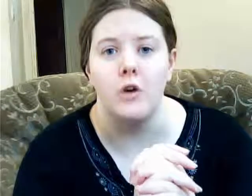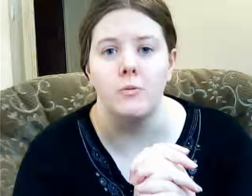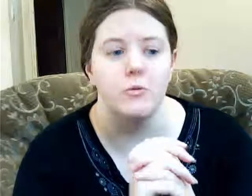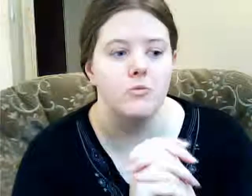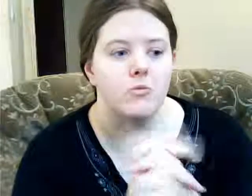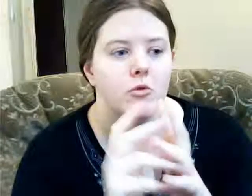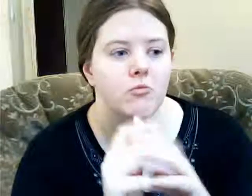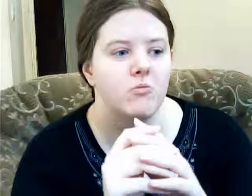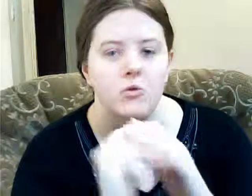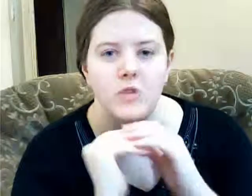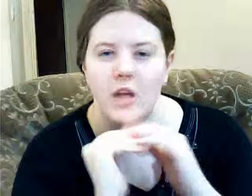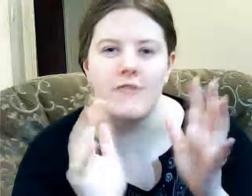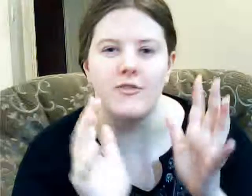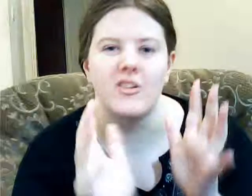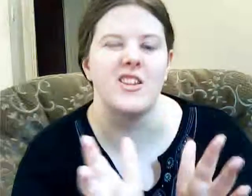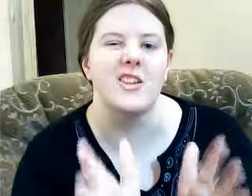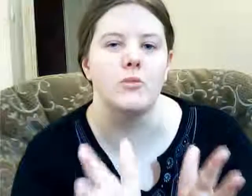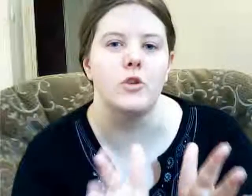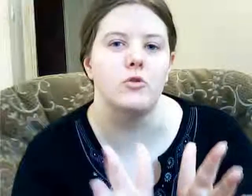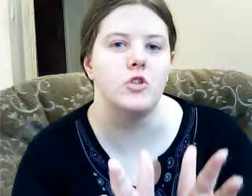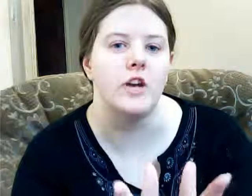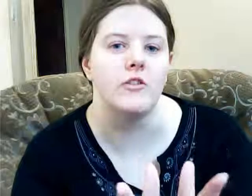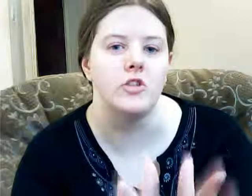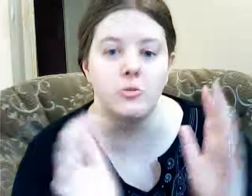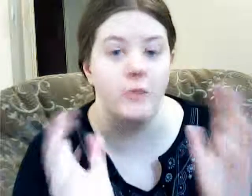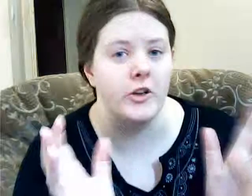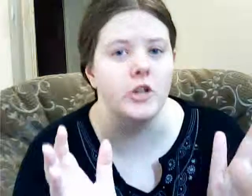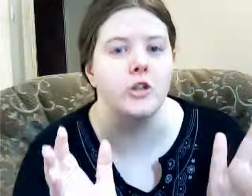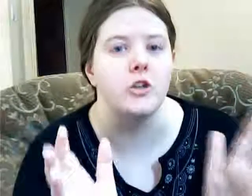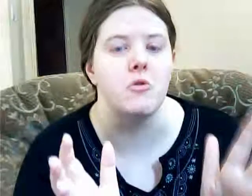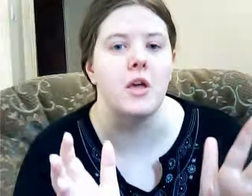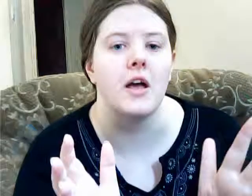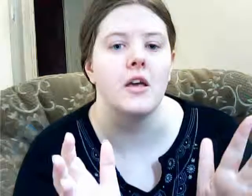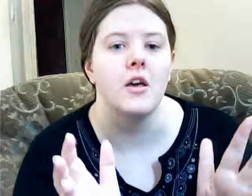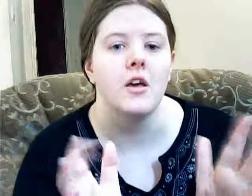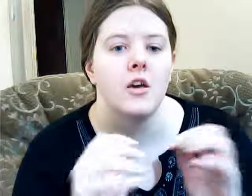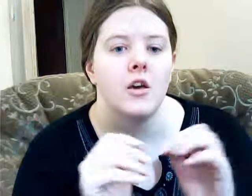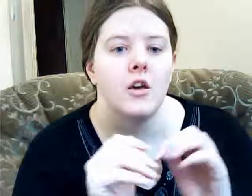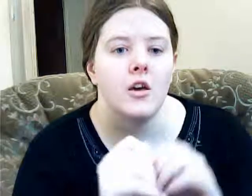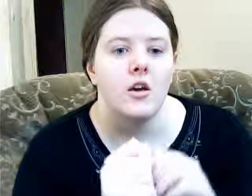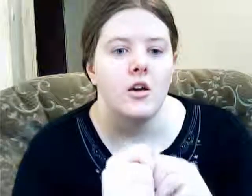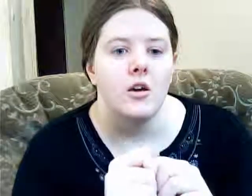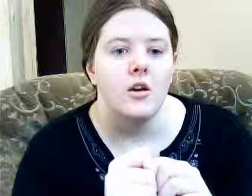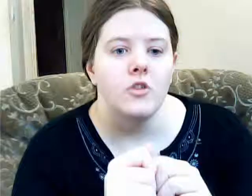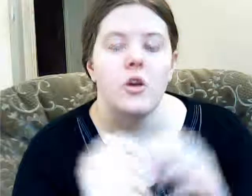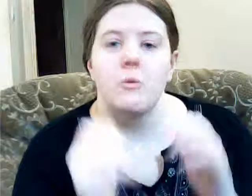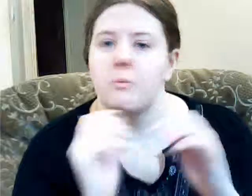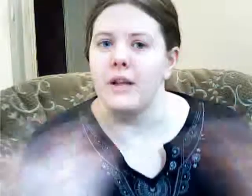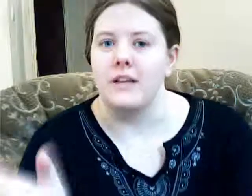you're losing everything that we used to cherish especially in the uk so please